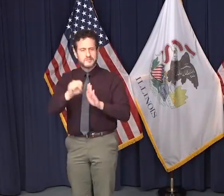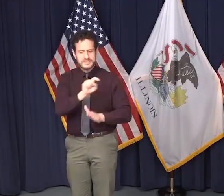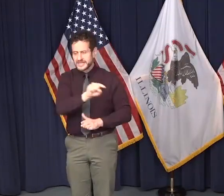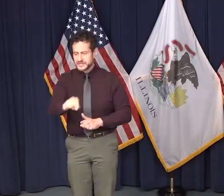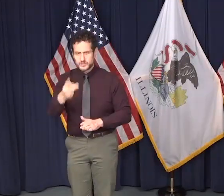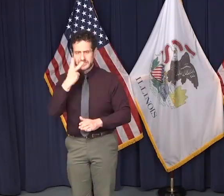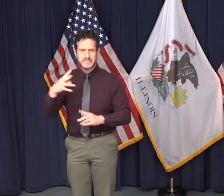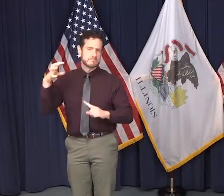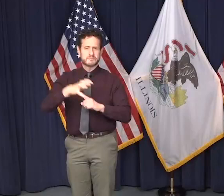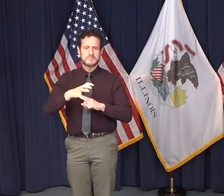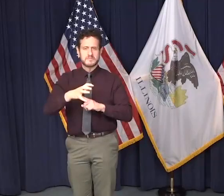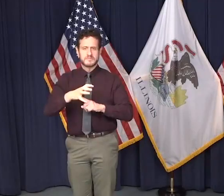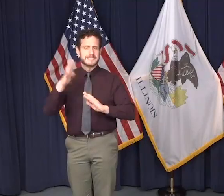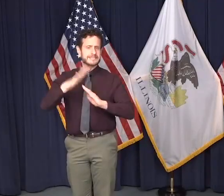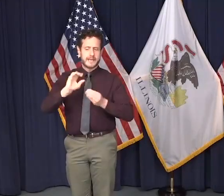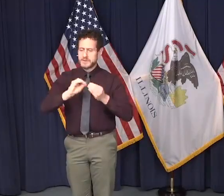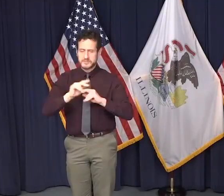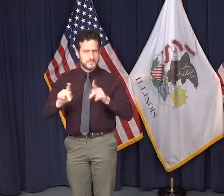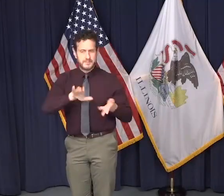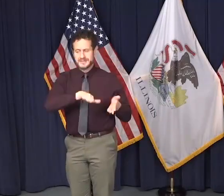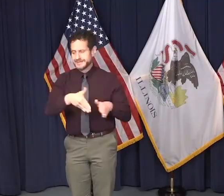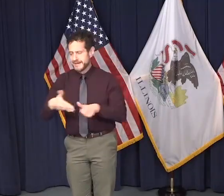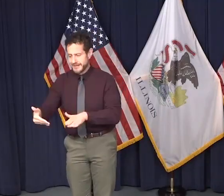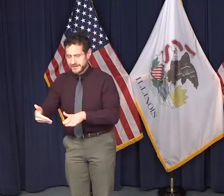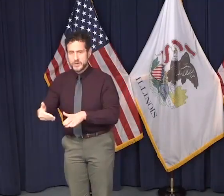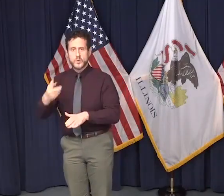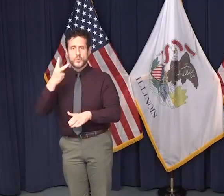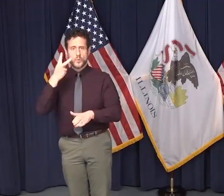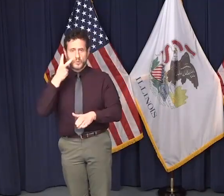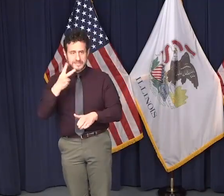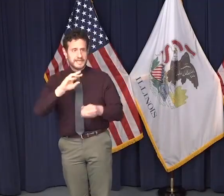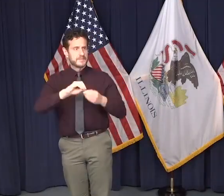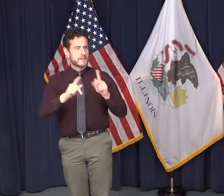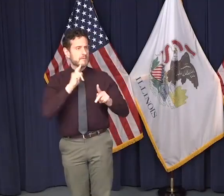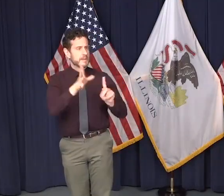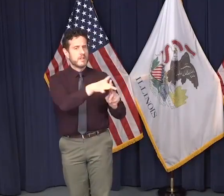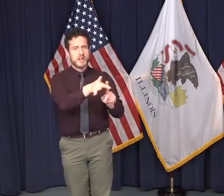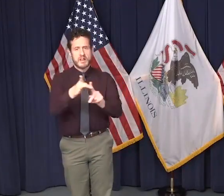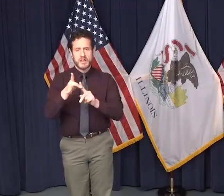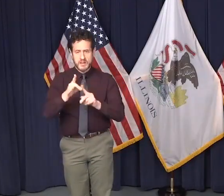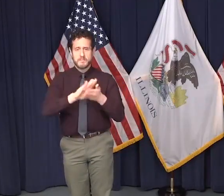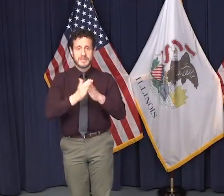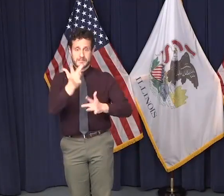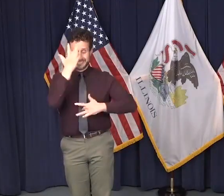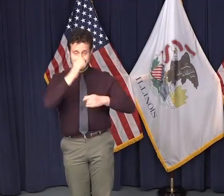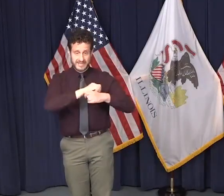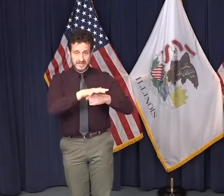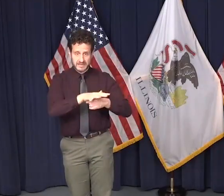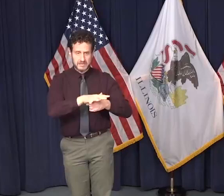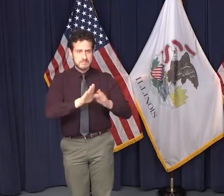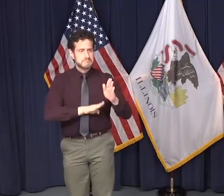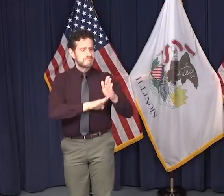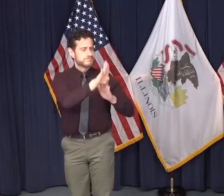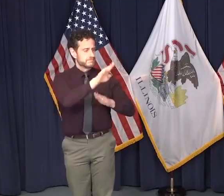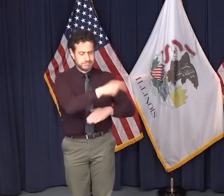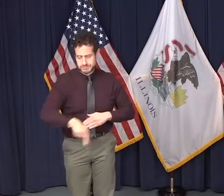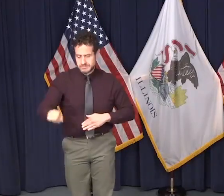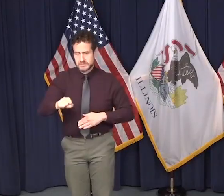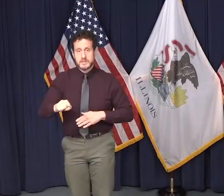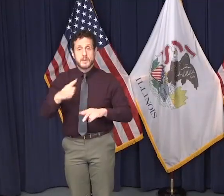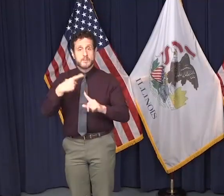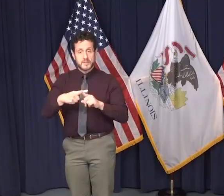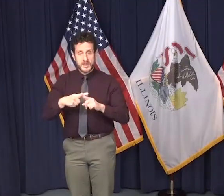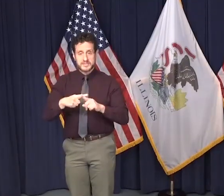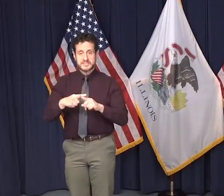And we're seeing positivity rates rising and at new heights in our neighboring states of Iowa and Indiana, Missouri,